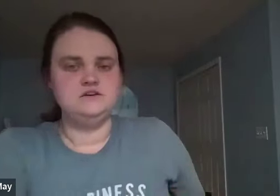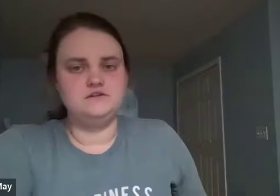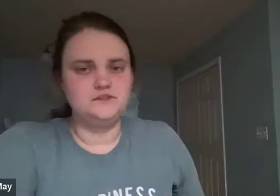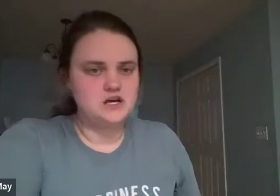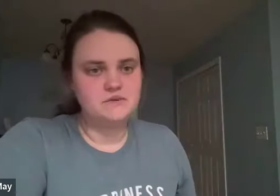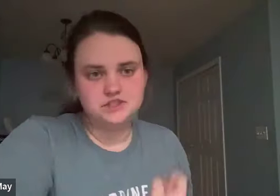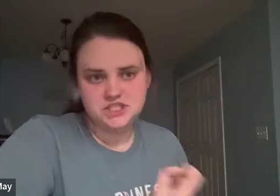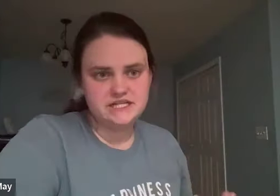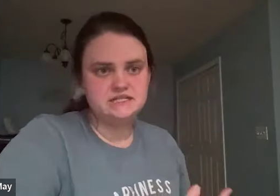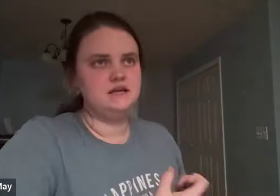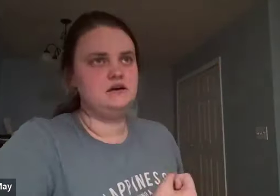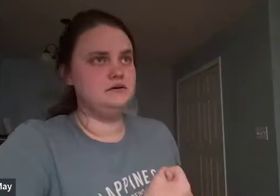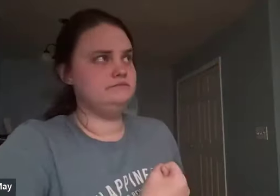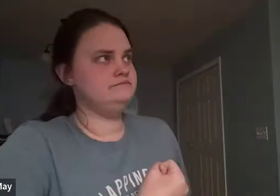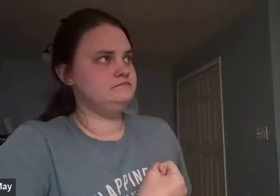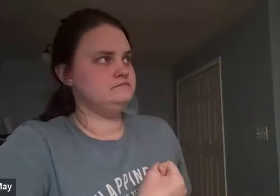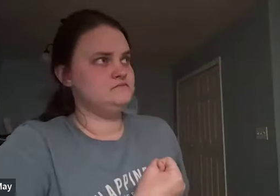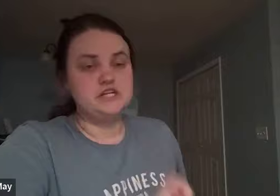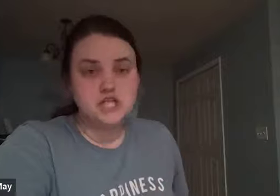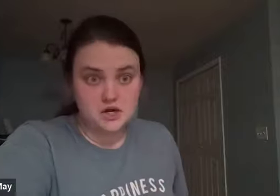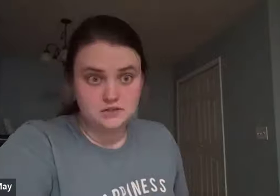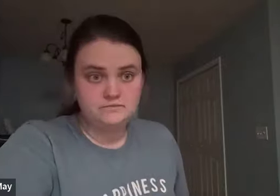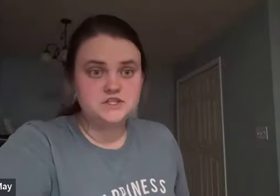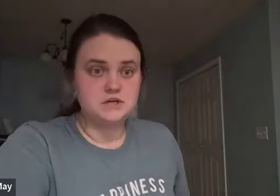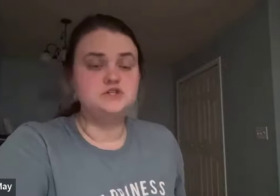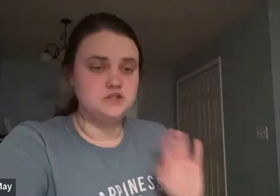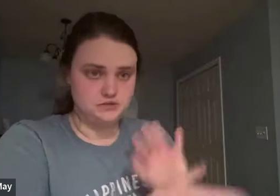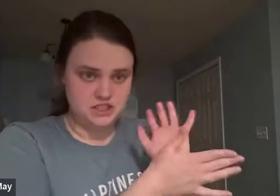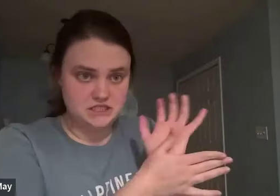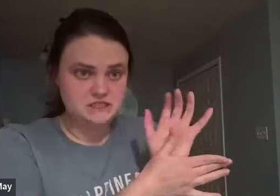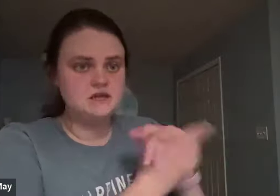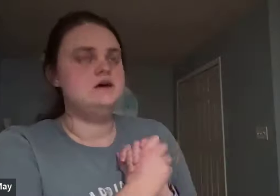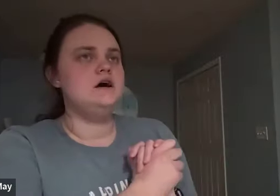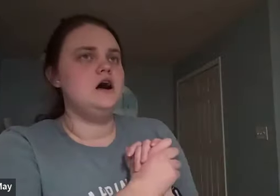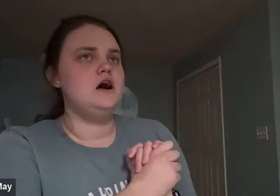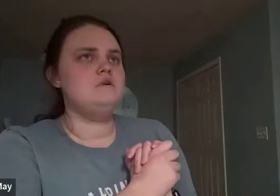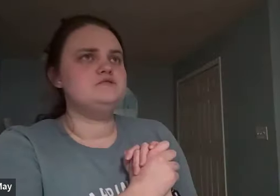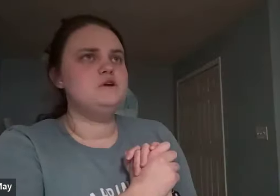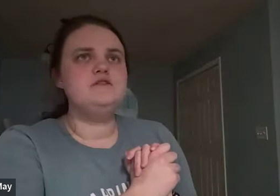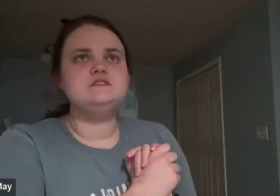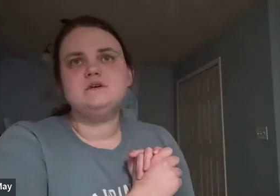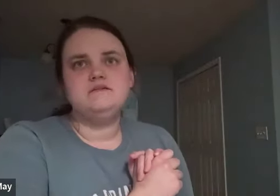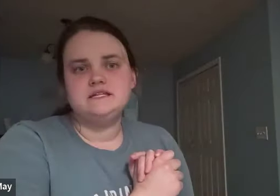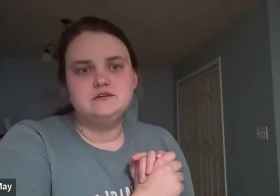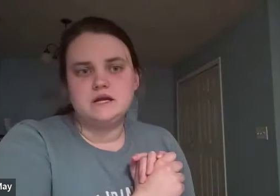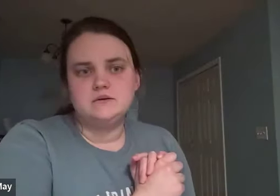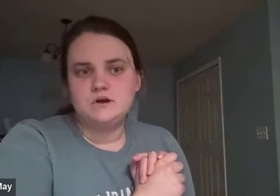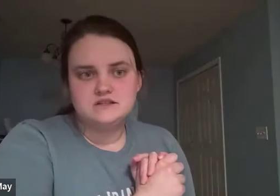So if you're talking about cheese, like cheddar chips, you can do cheese. If it's one of those like really fancy random ones or